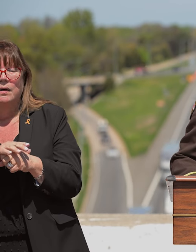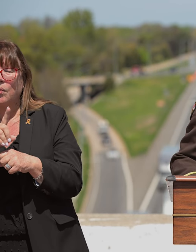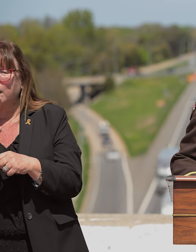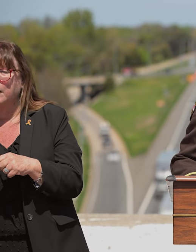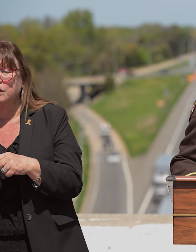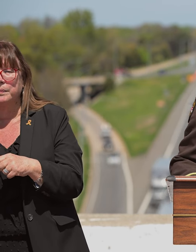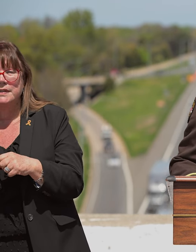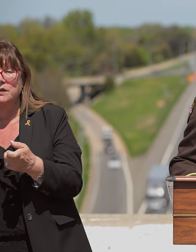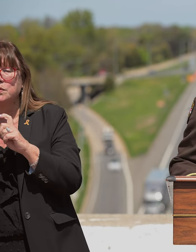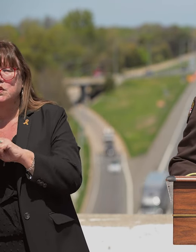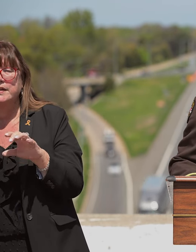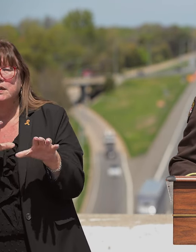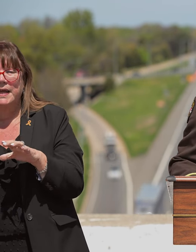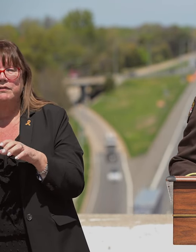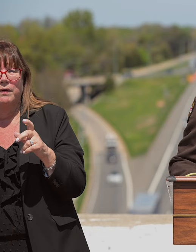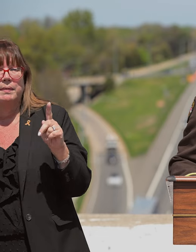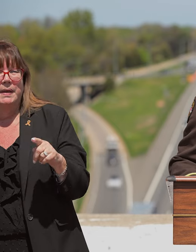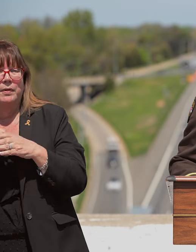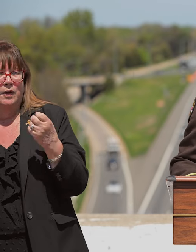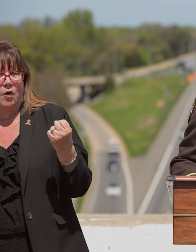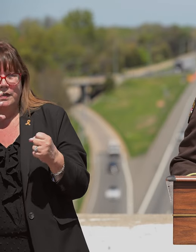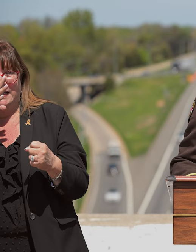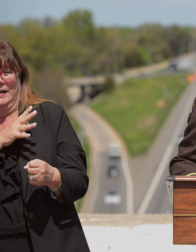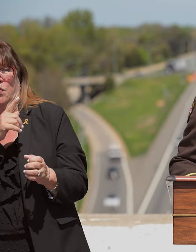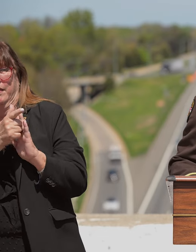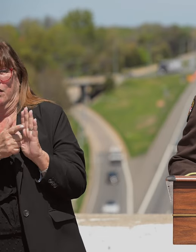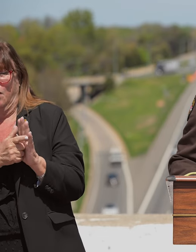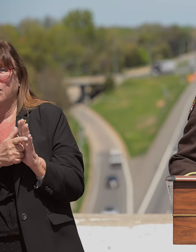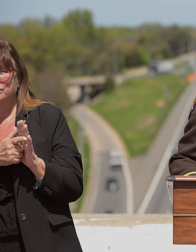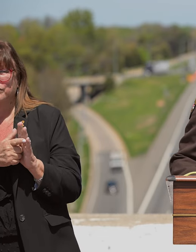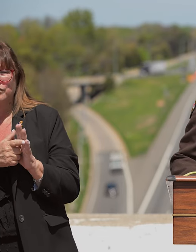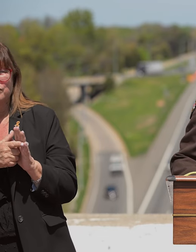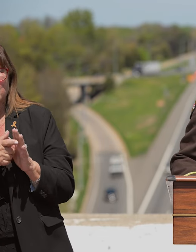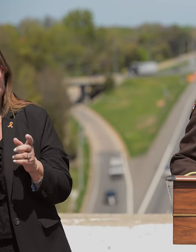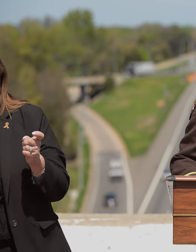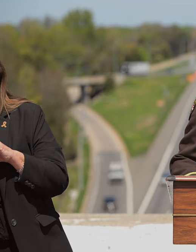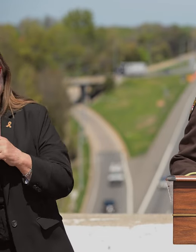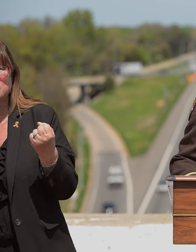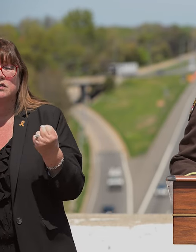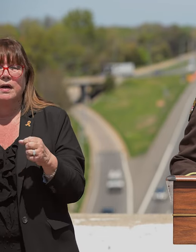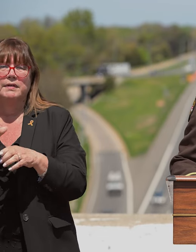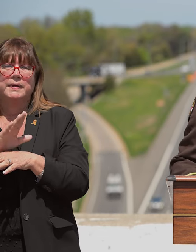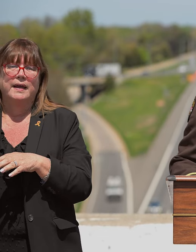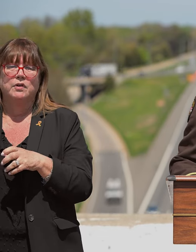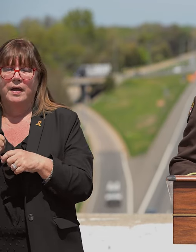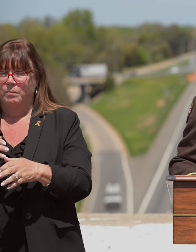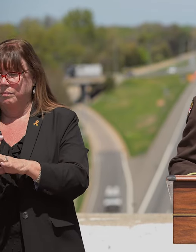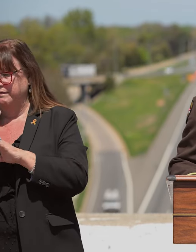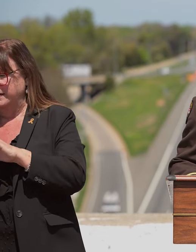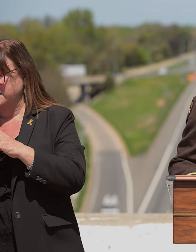100% to change the behavior of those motorists who ignore our traffic laws. Changing driving behaviors and preventing